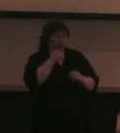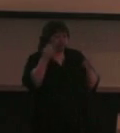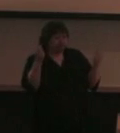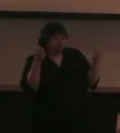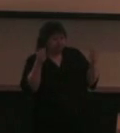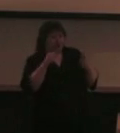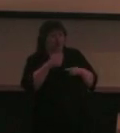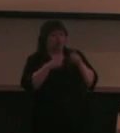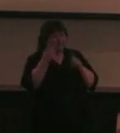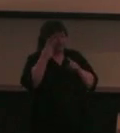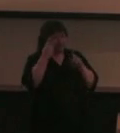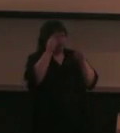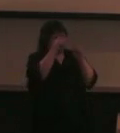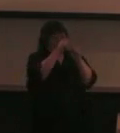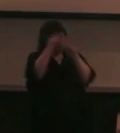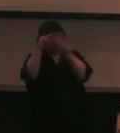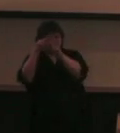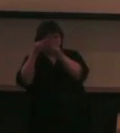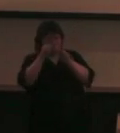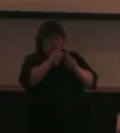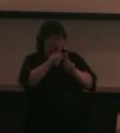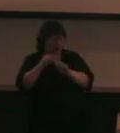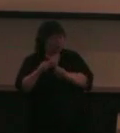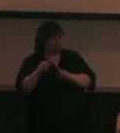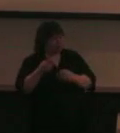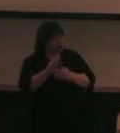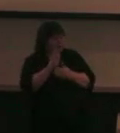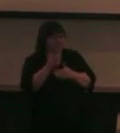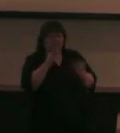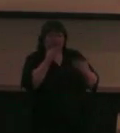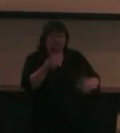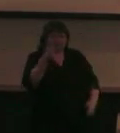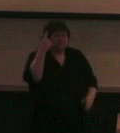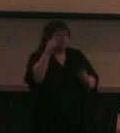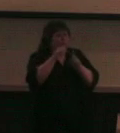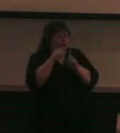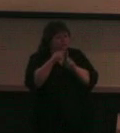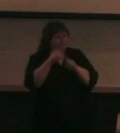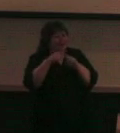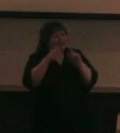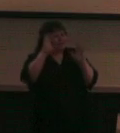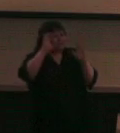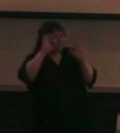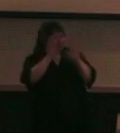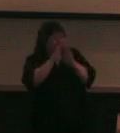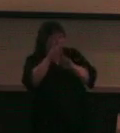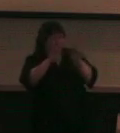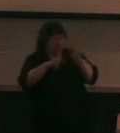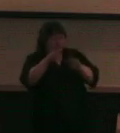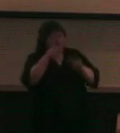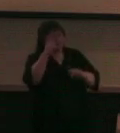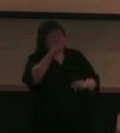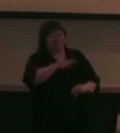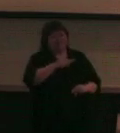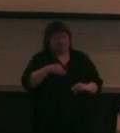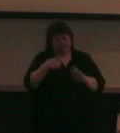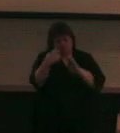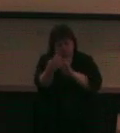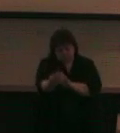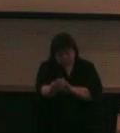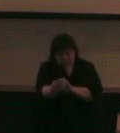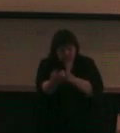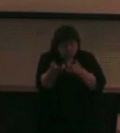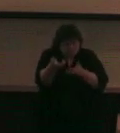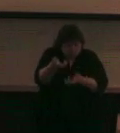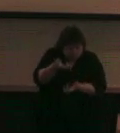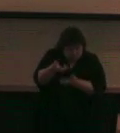understand you probably see words on there, but that's okay. They may not understand those words, but this is for a staff member to sit down with the